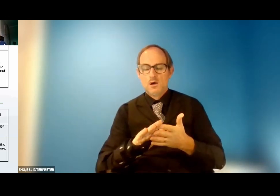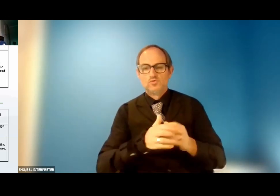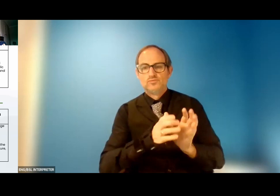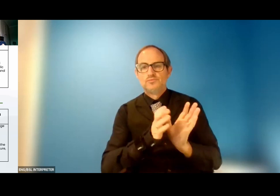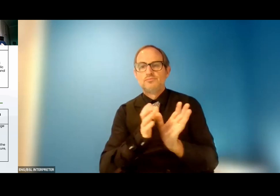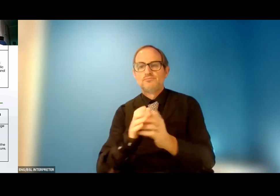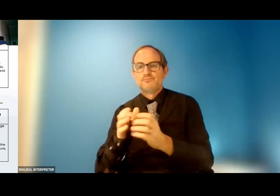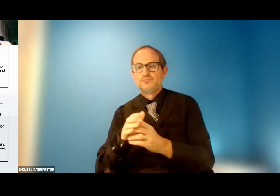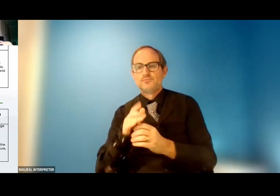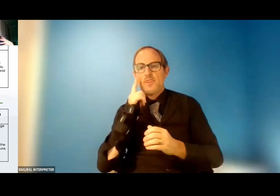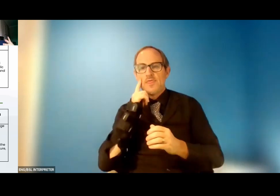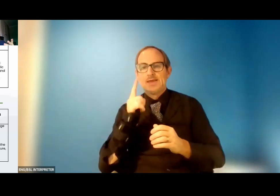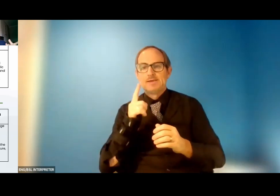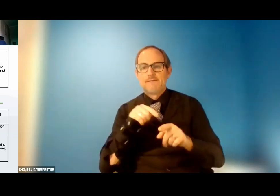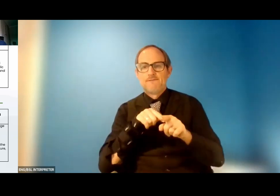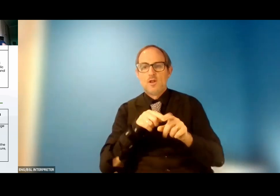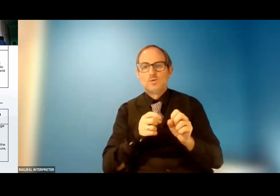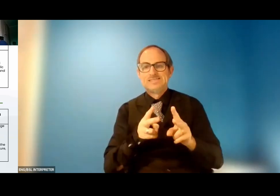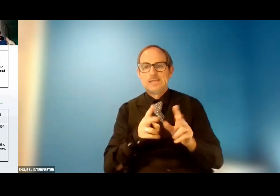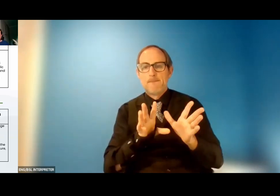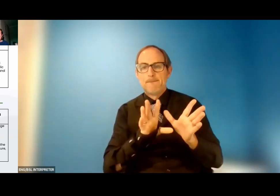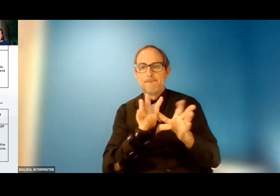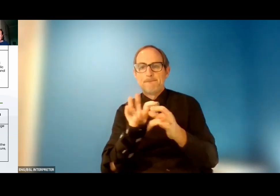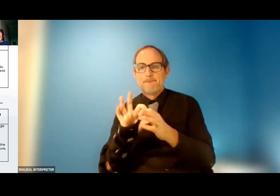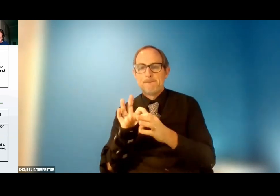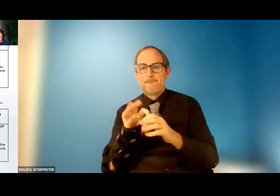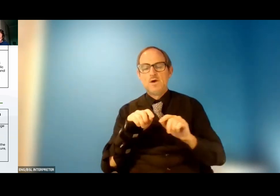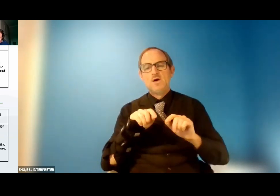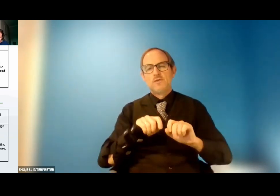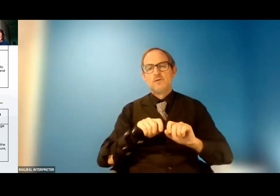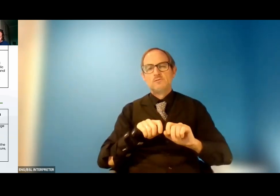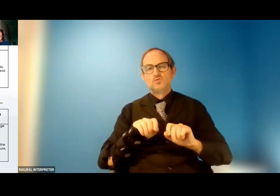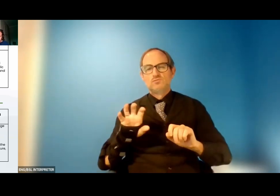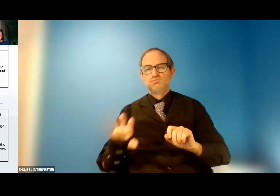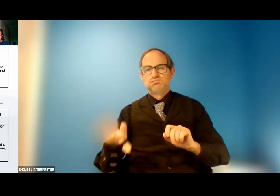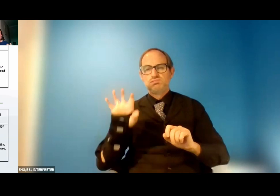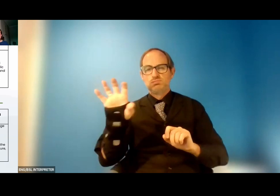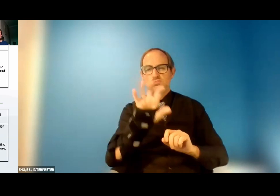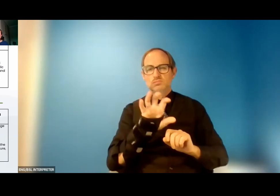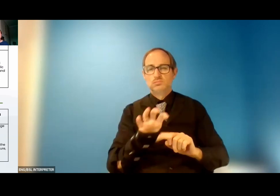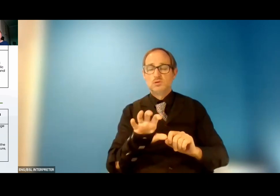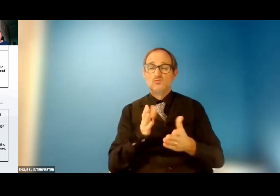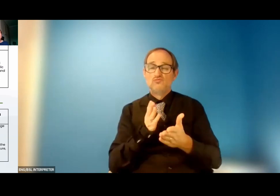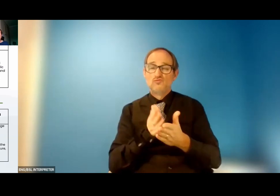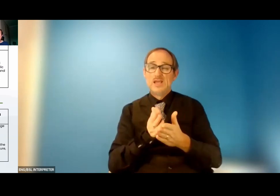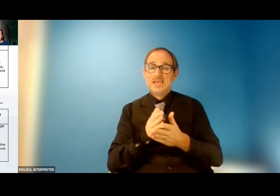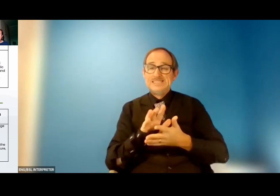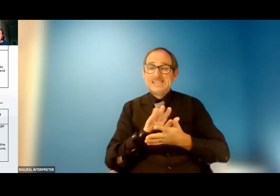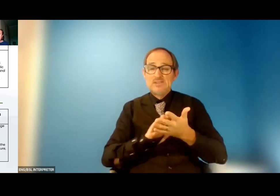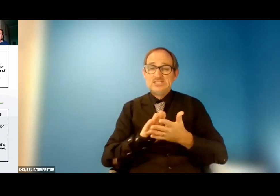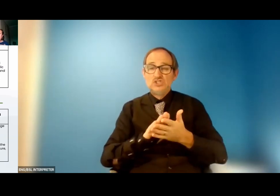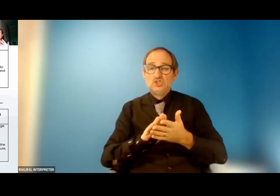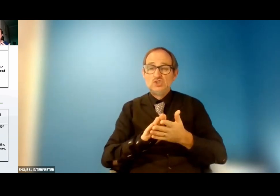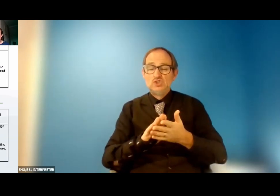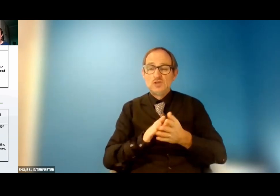far. The full range of those definitions is really broad, but there are lots of important topics